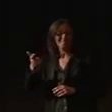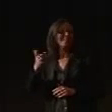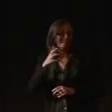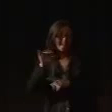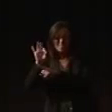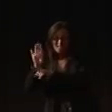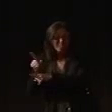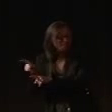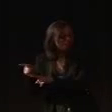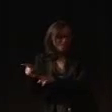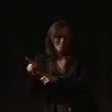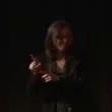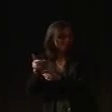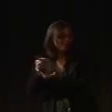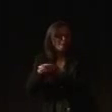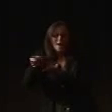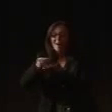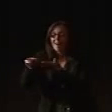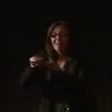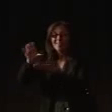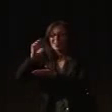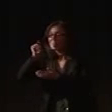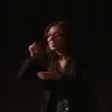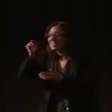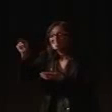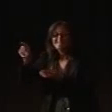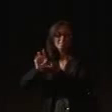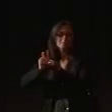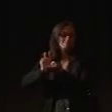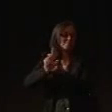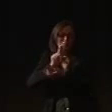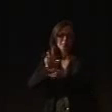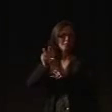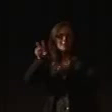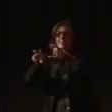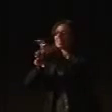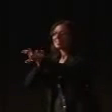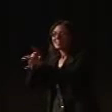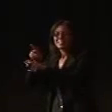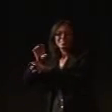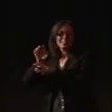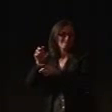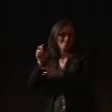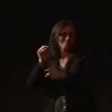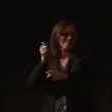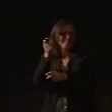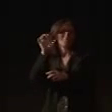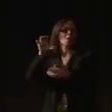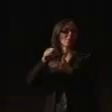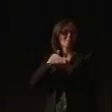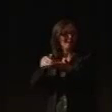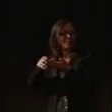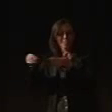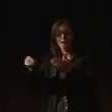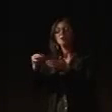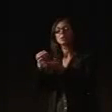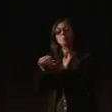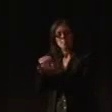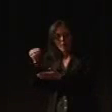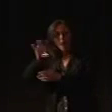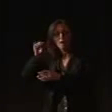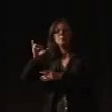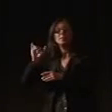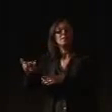in buying companies that do machine learning and Google doing the same. So if I go back to our